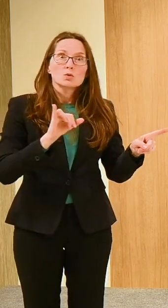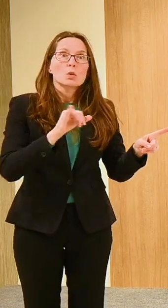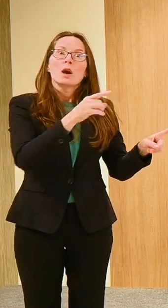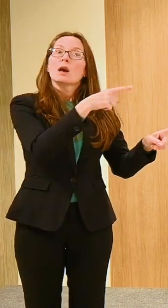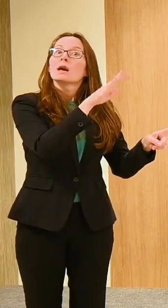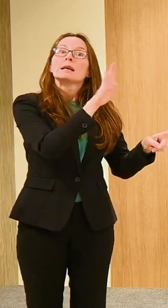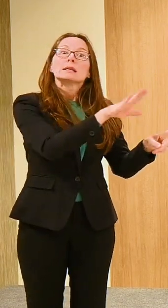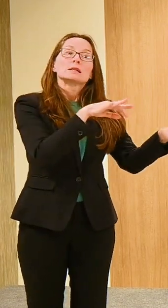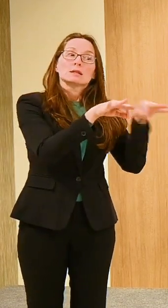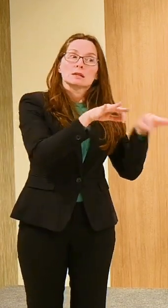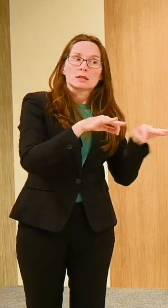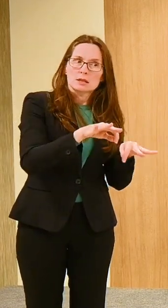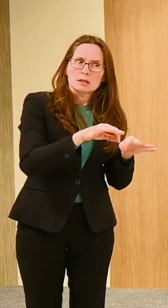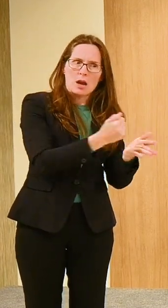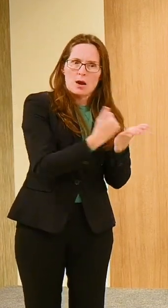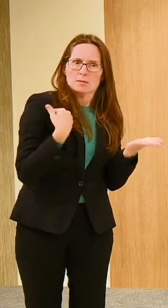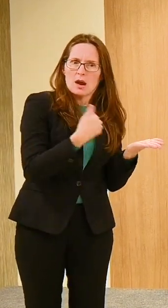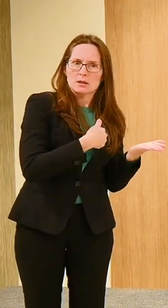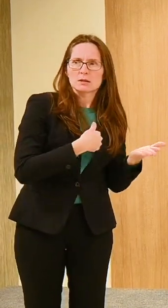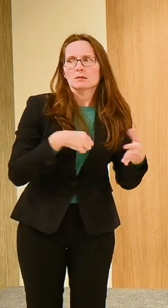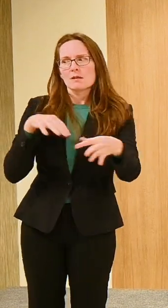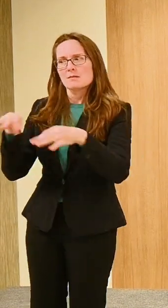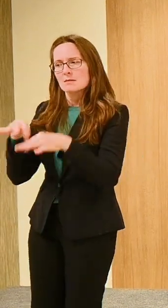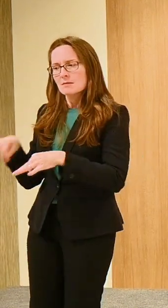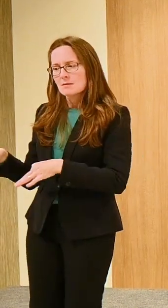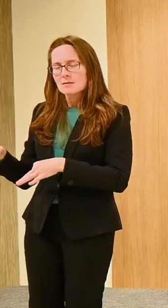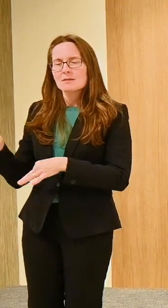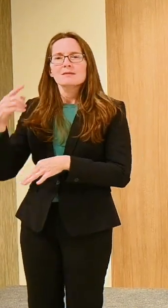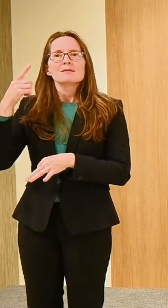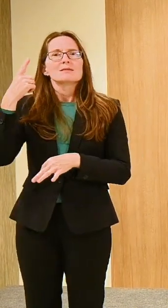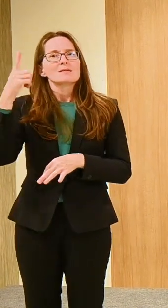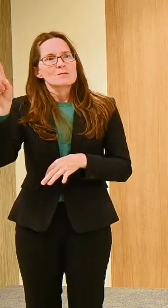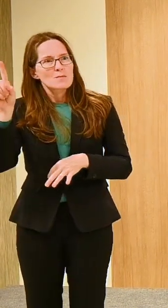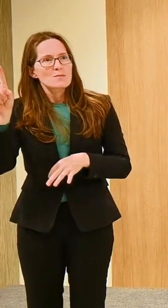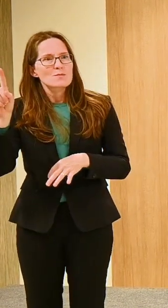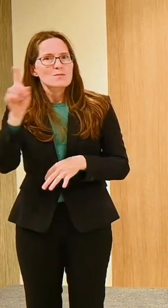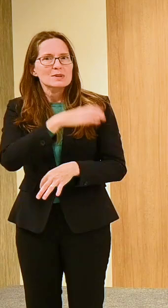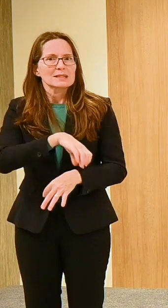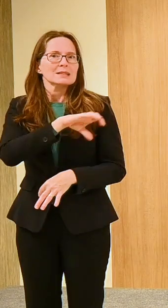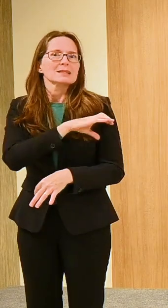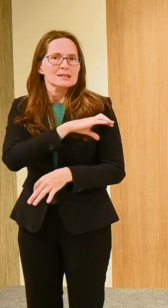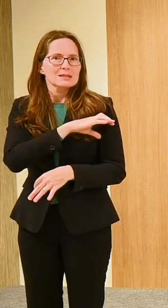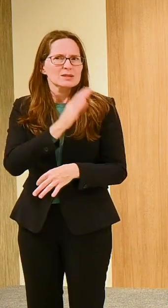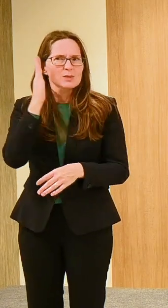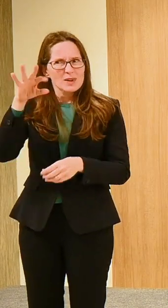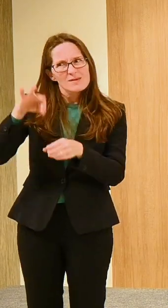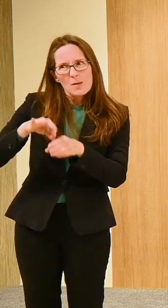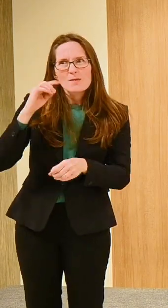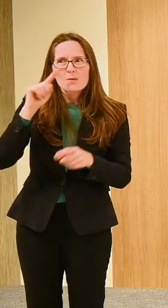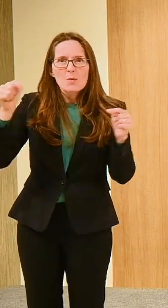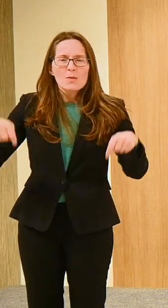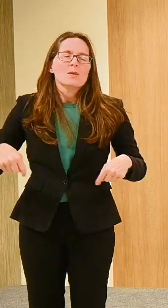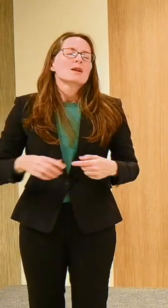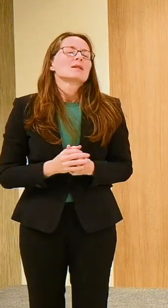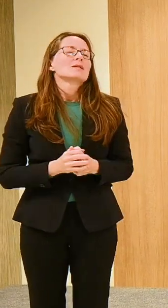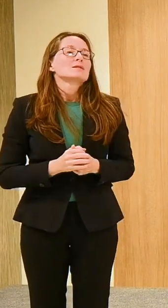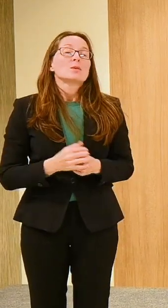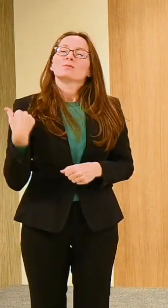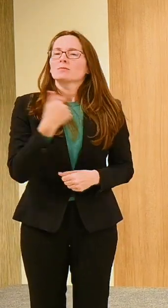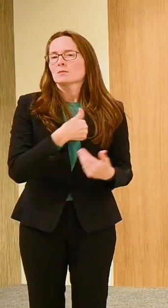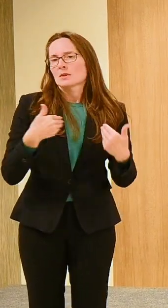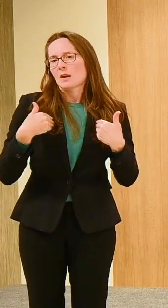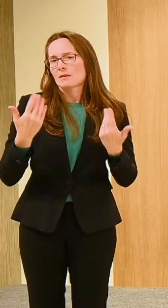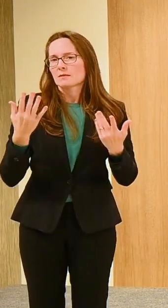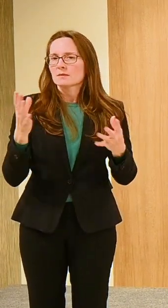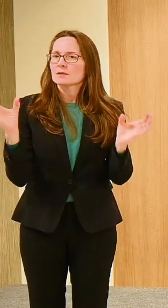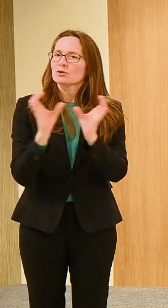this very project. So we have a certificate of recognition today that I would like to share with everyone. As the chair